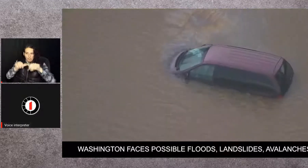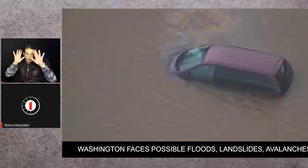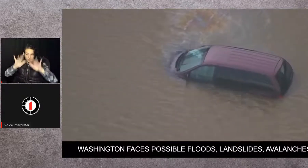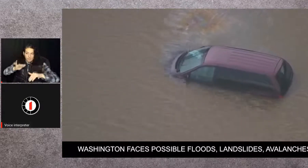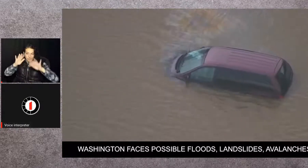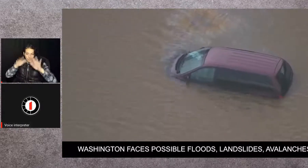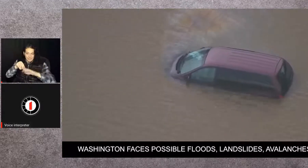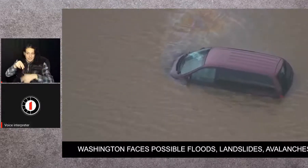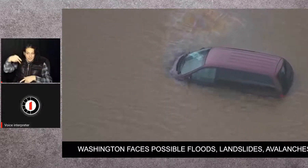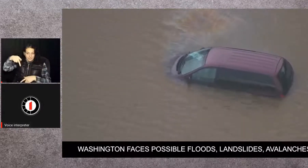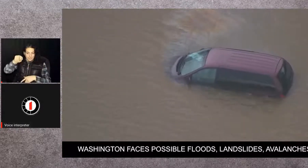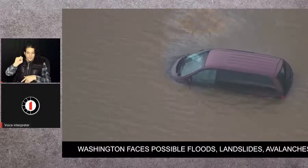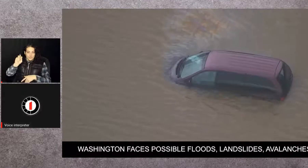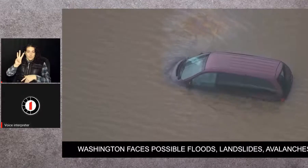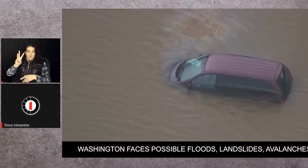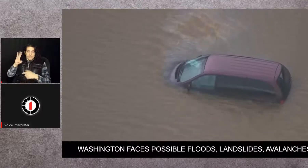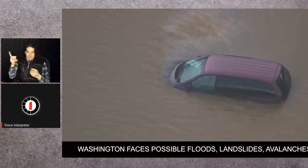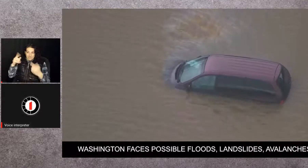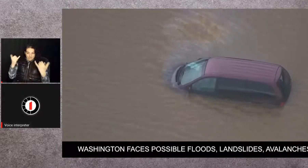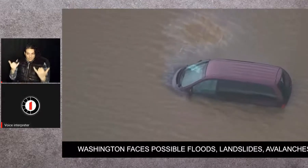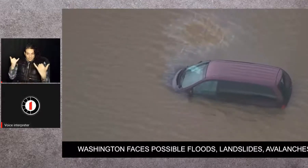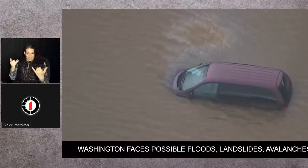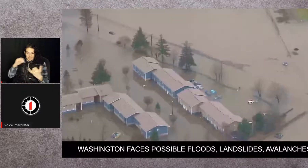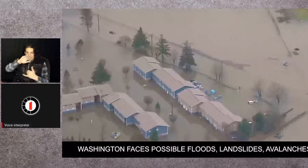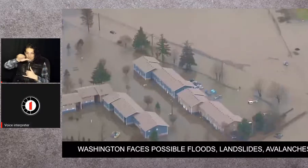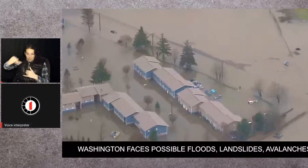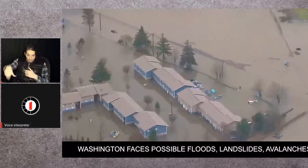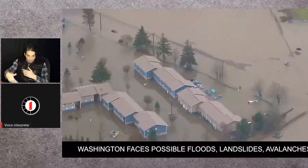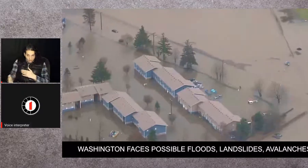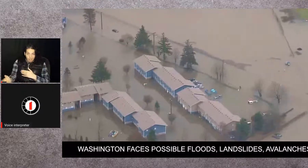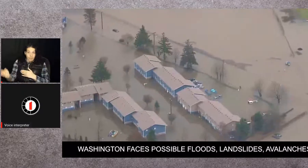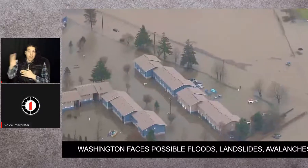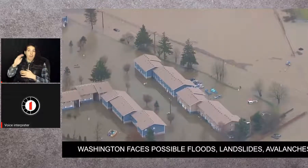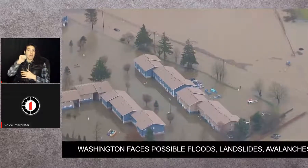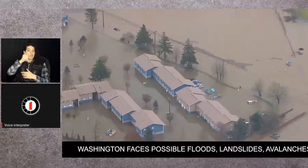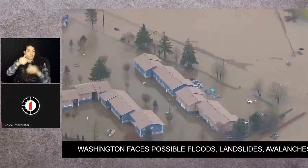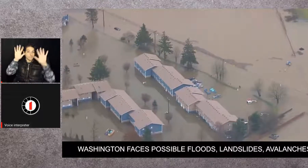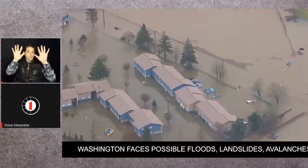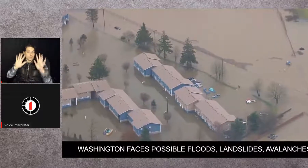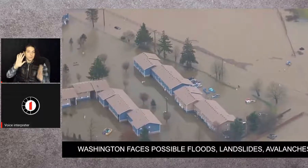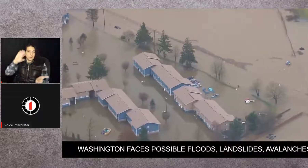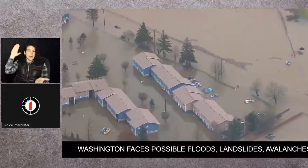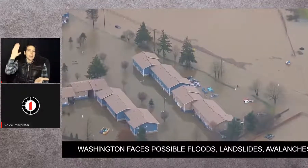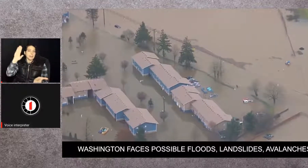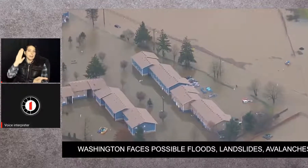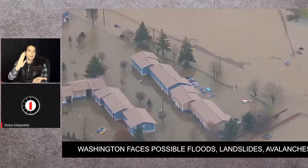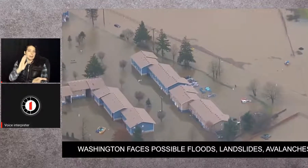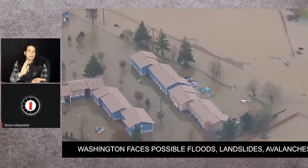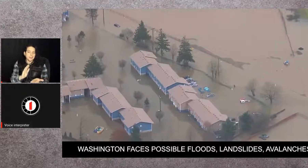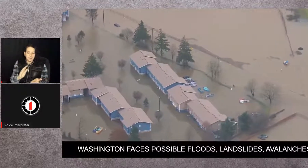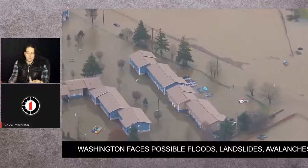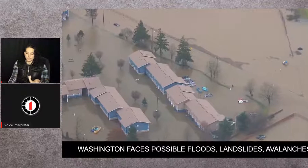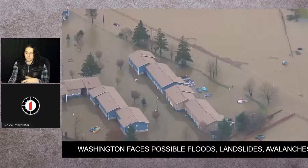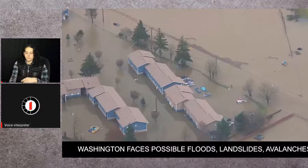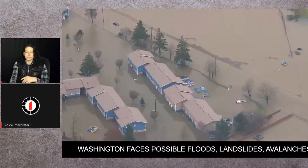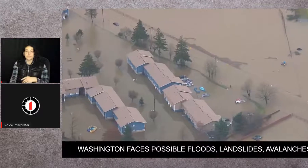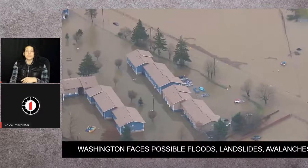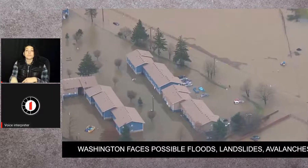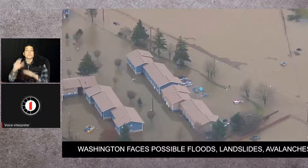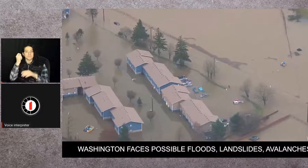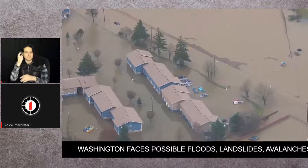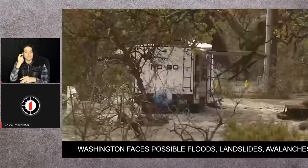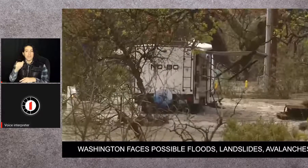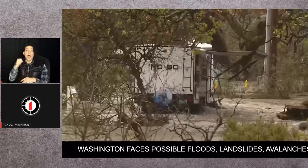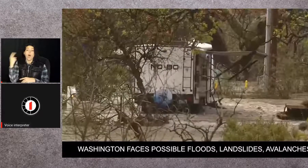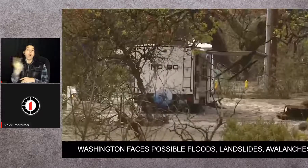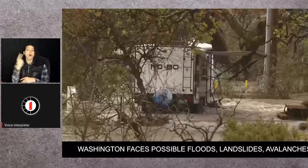state. The rain and snow will stick around for much of the Pacific Northwest through today, Saturday, and